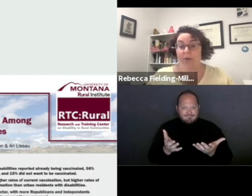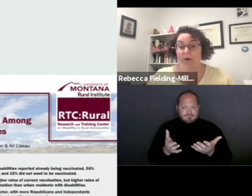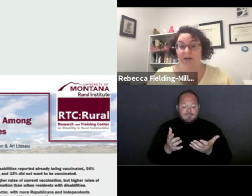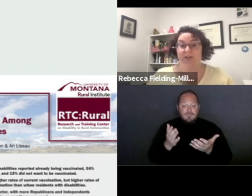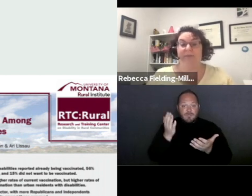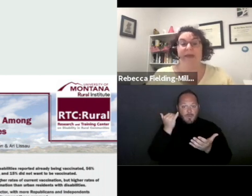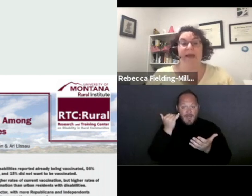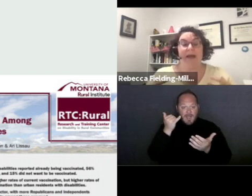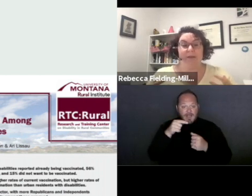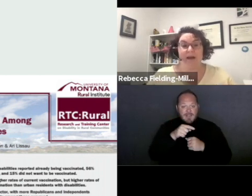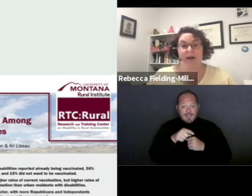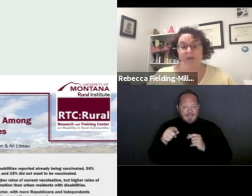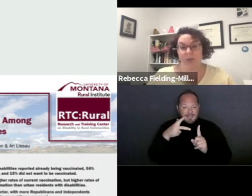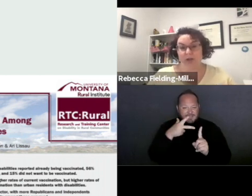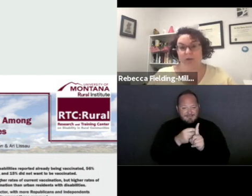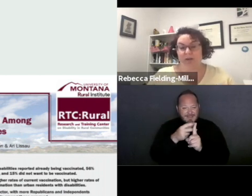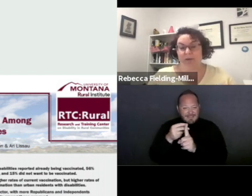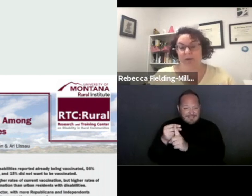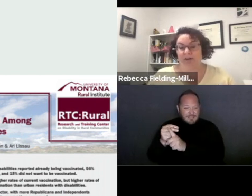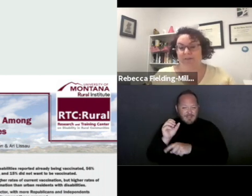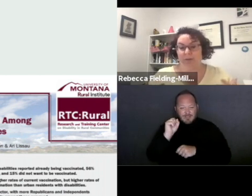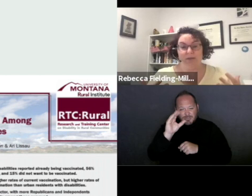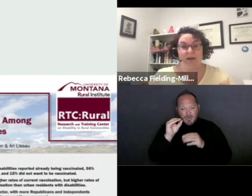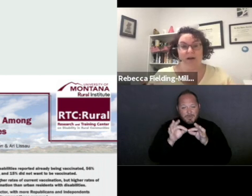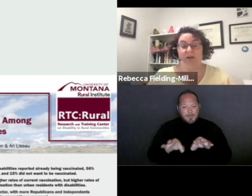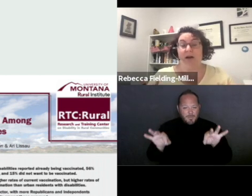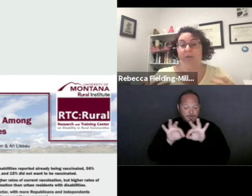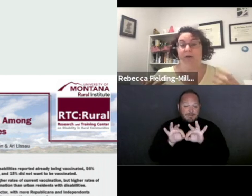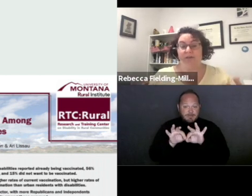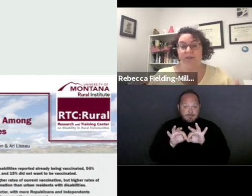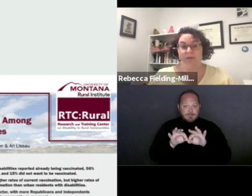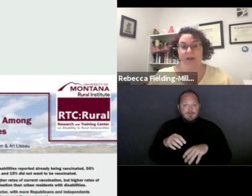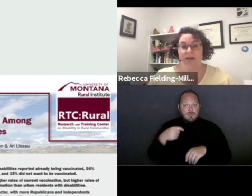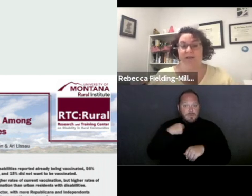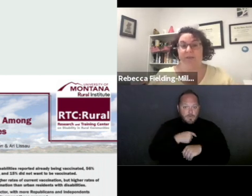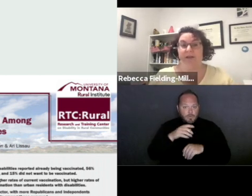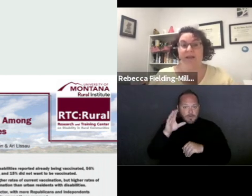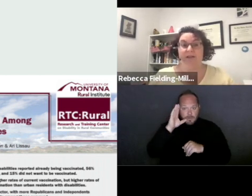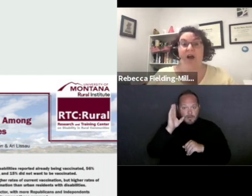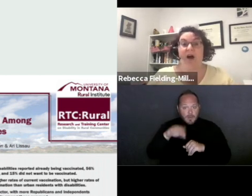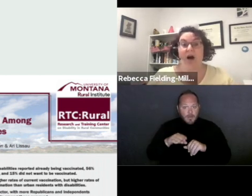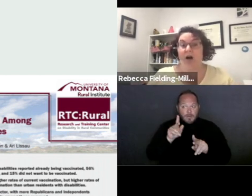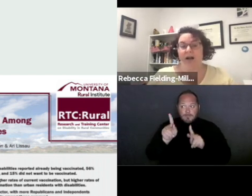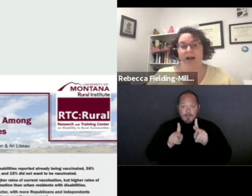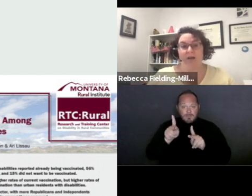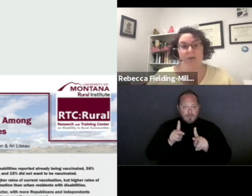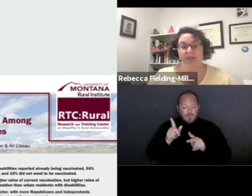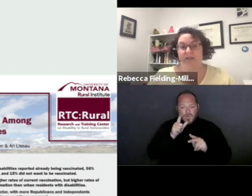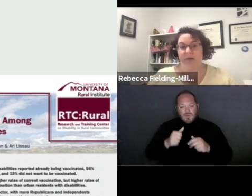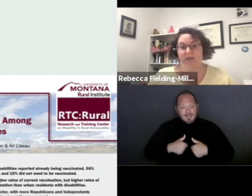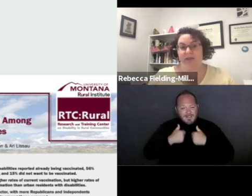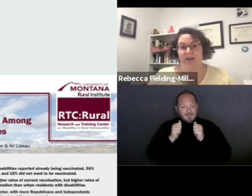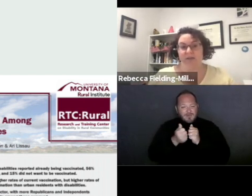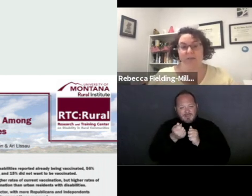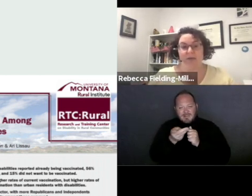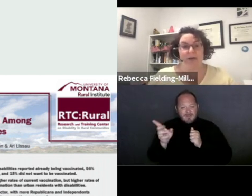so important. And because we know people who are living with a number of different disabilities are at higher risk.